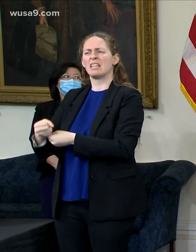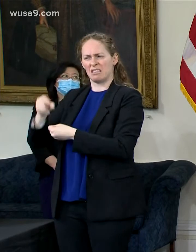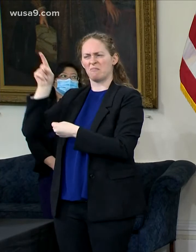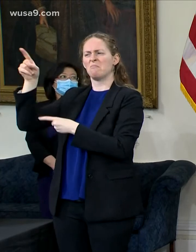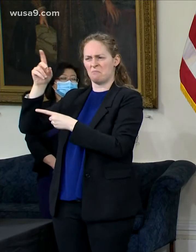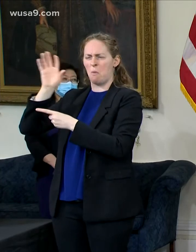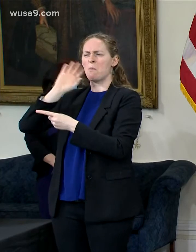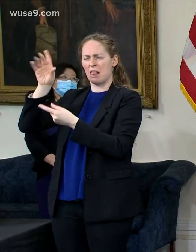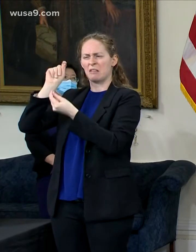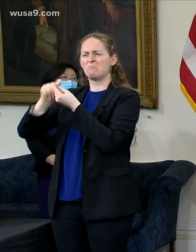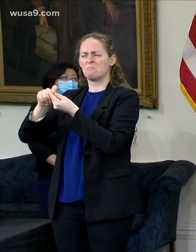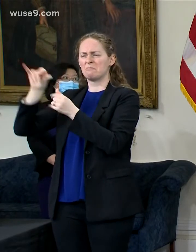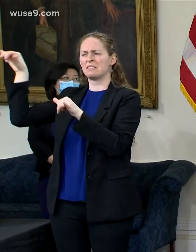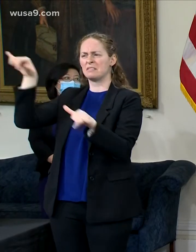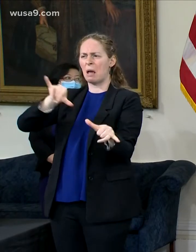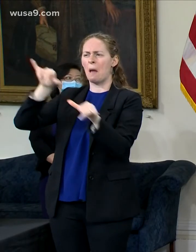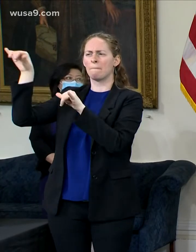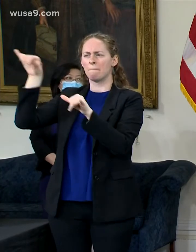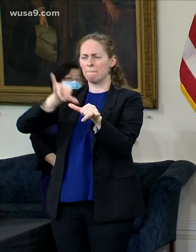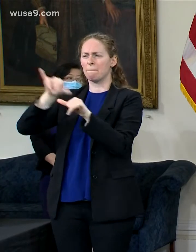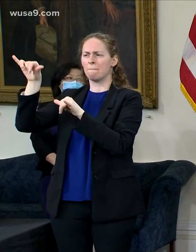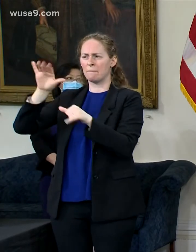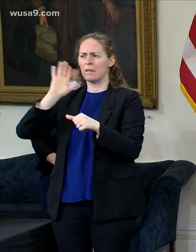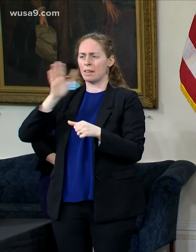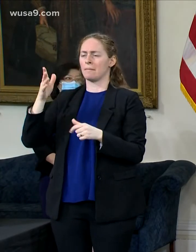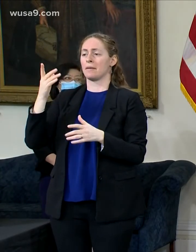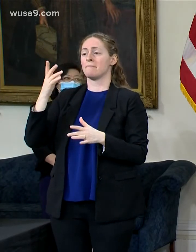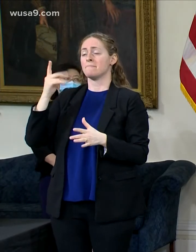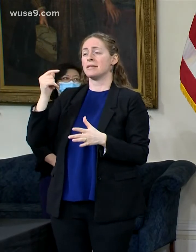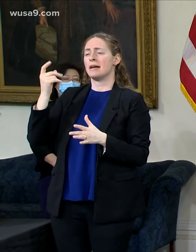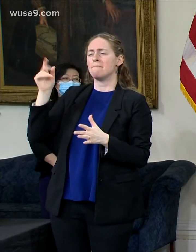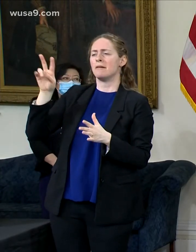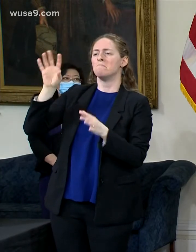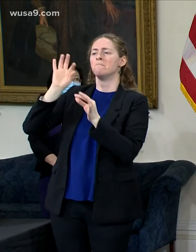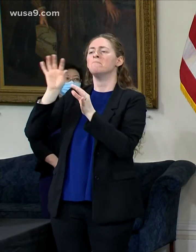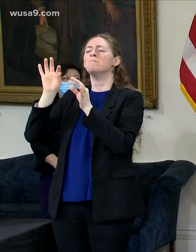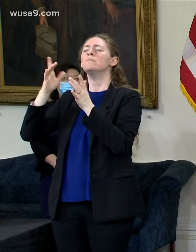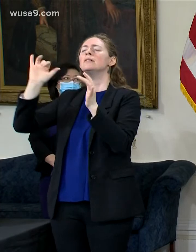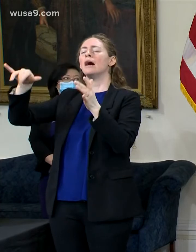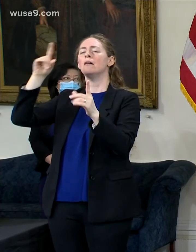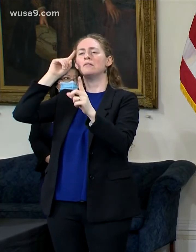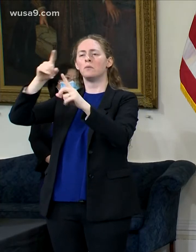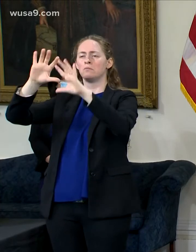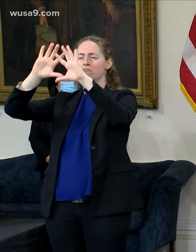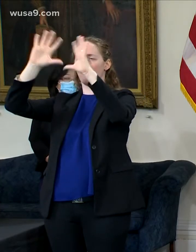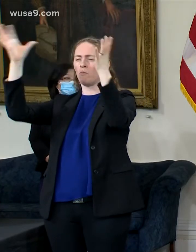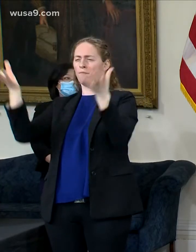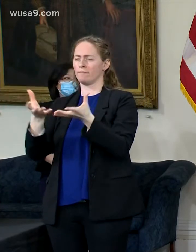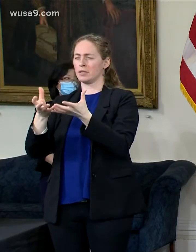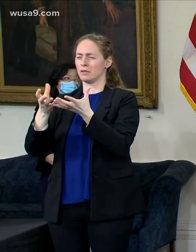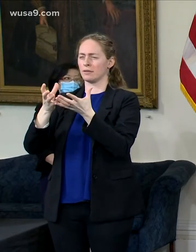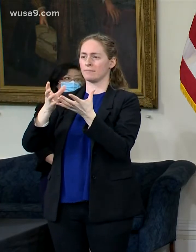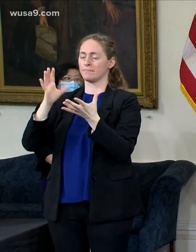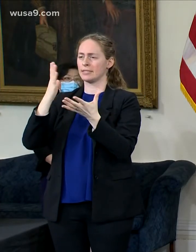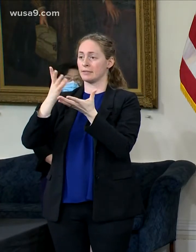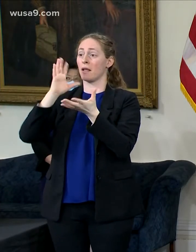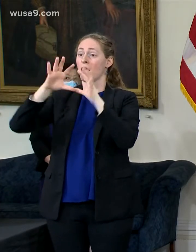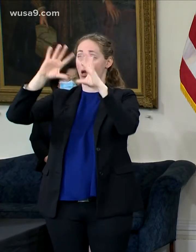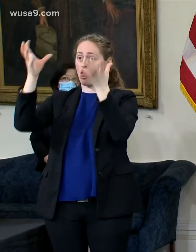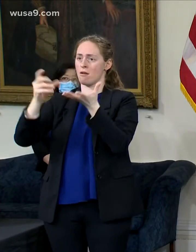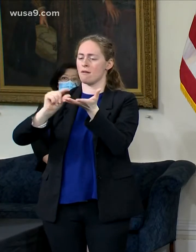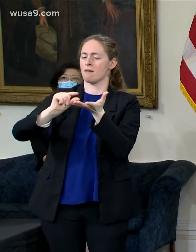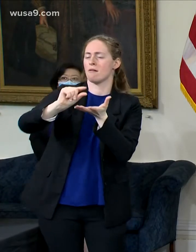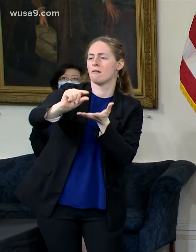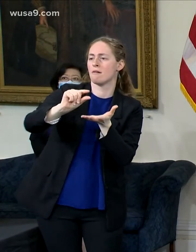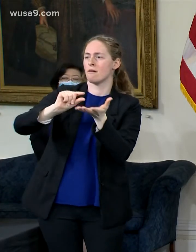the kind of total numbers they're talking about for the country and what our percentage typically is based on our population.